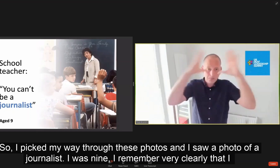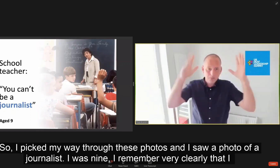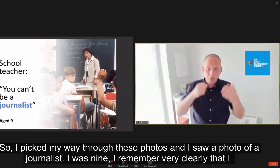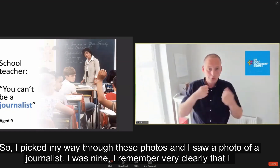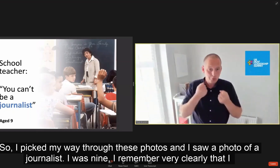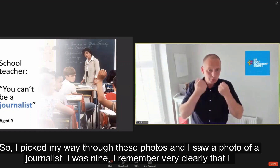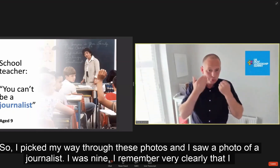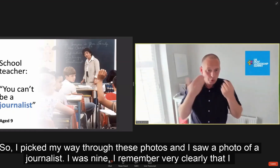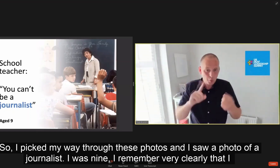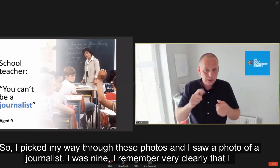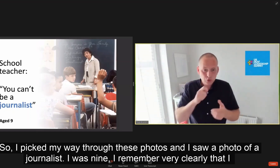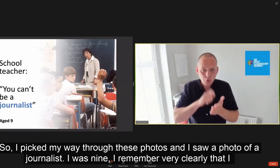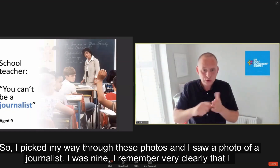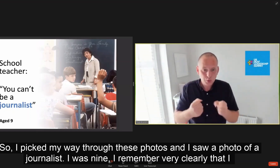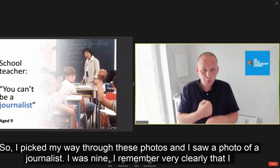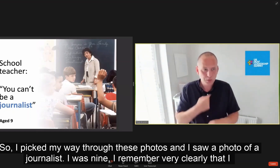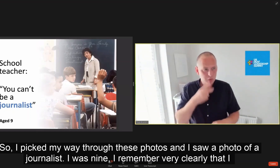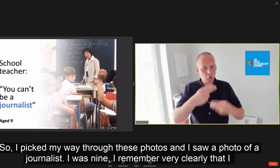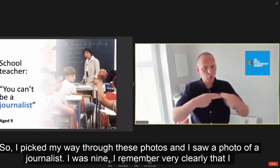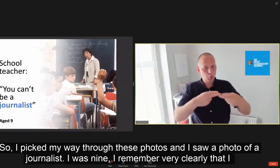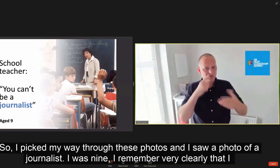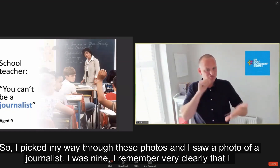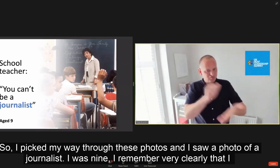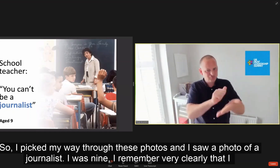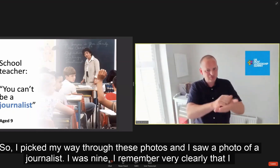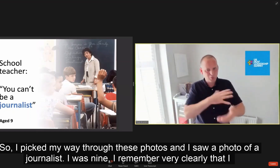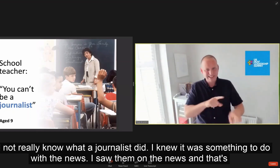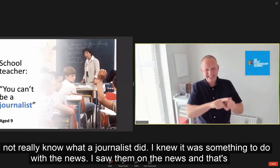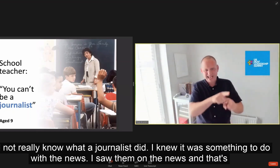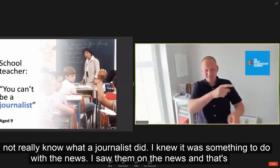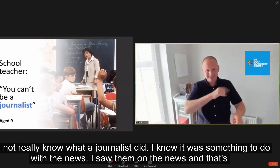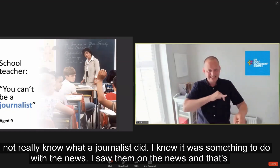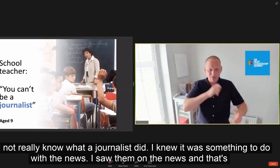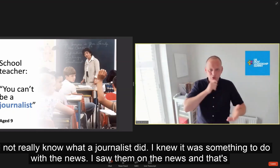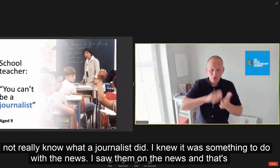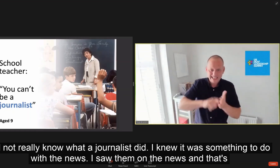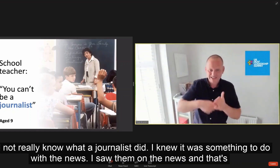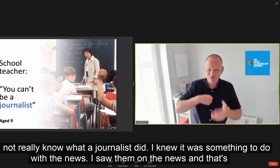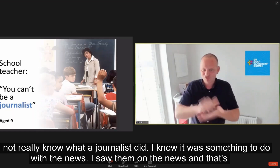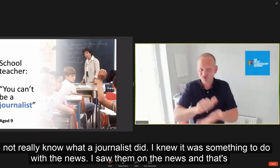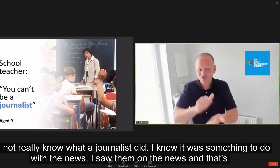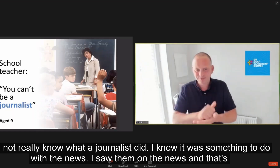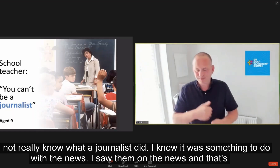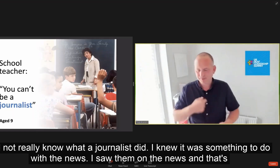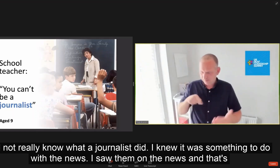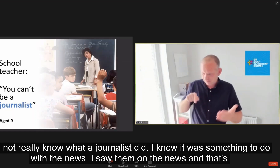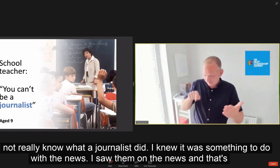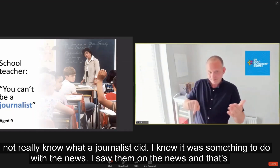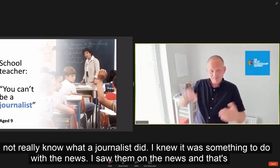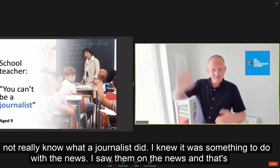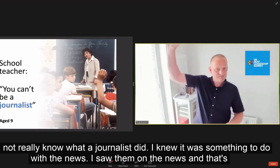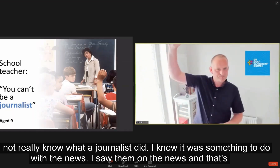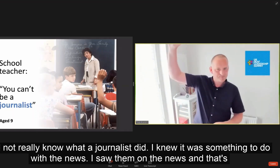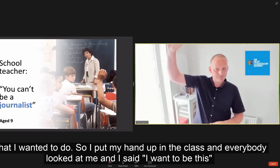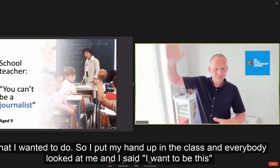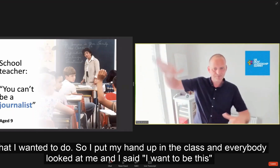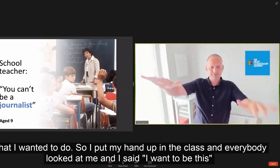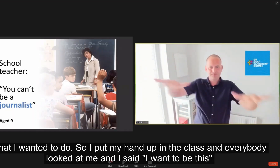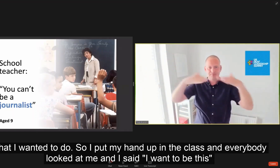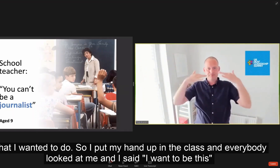journalist. I was 9. I remember it very clearly. I didn't really know what a journalist did. I knew that they were something to do with the news. I saw them on the news, and that's what I wanted to do. So I put my